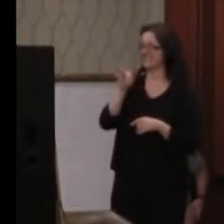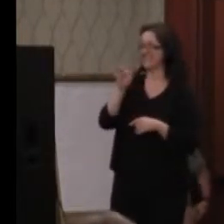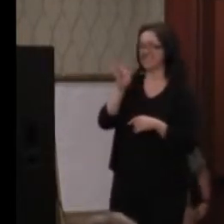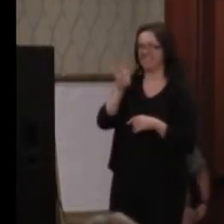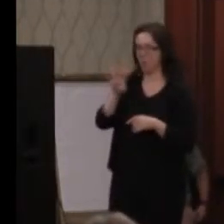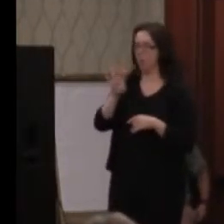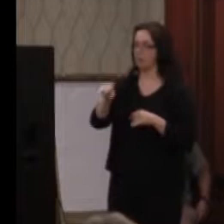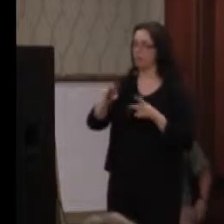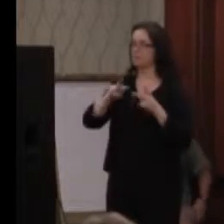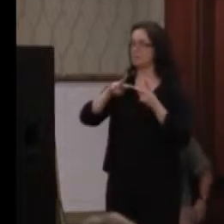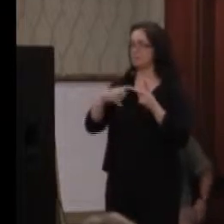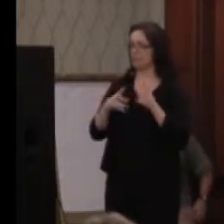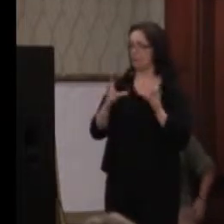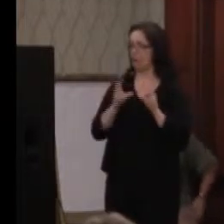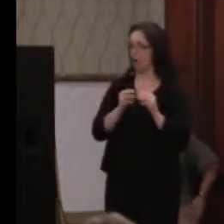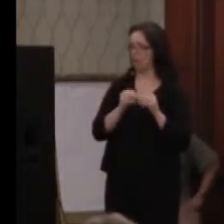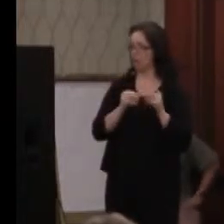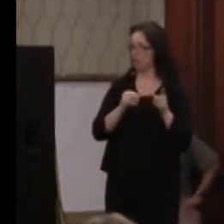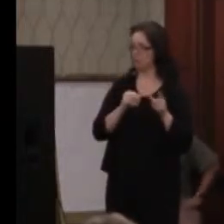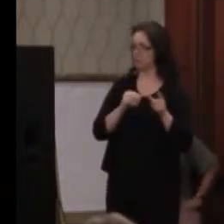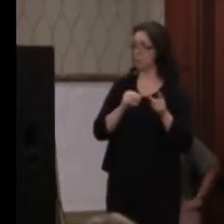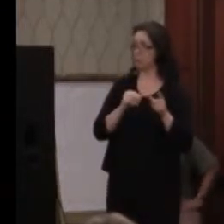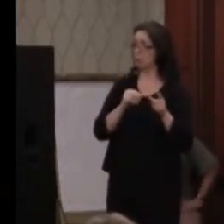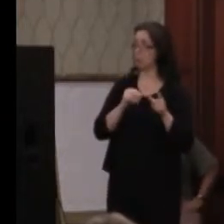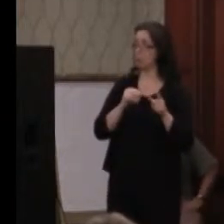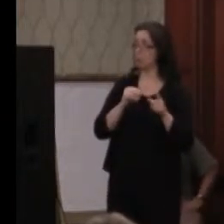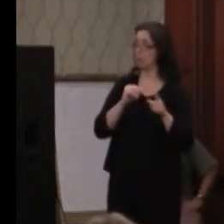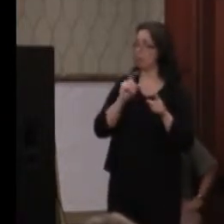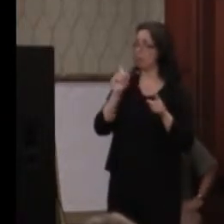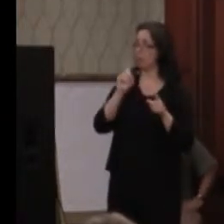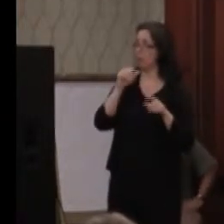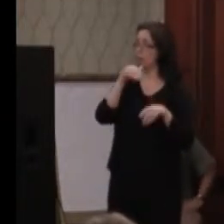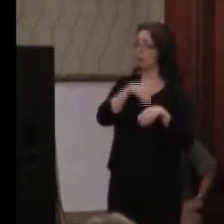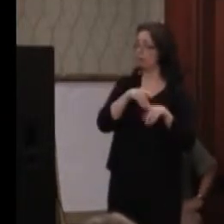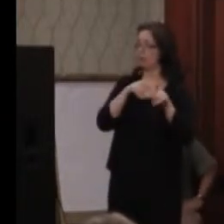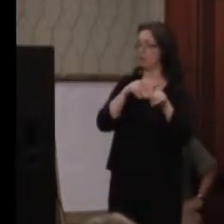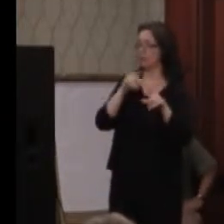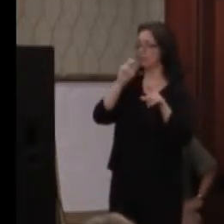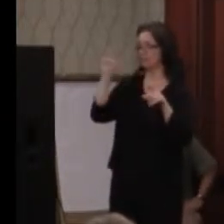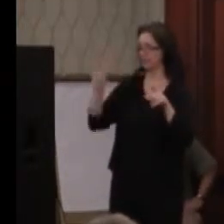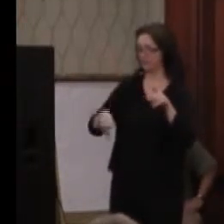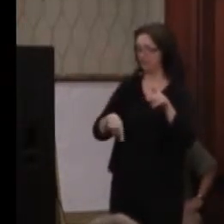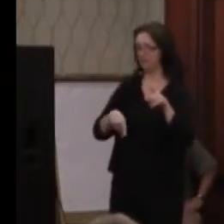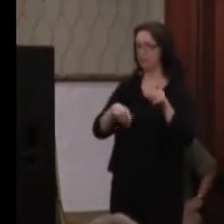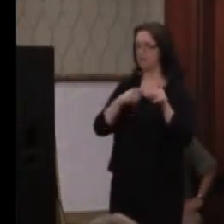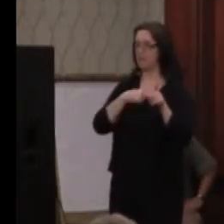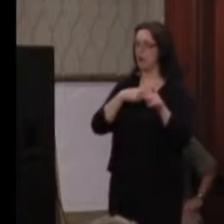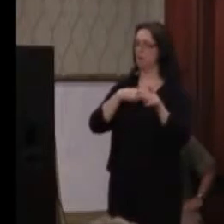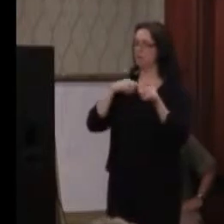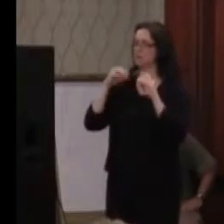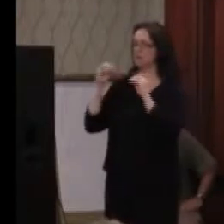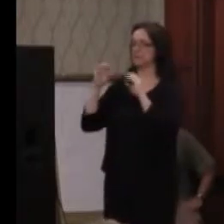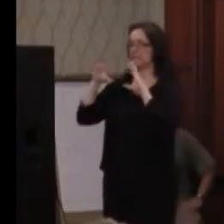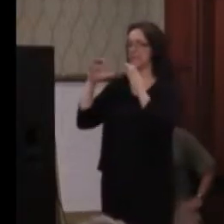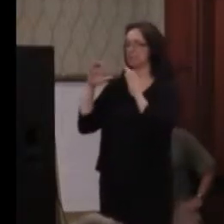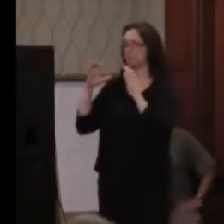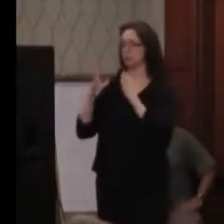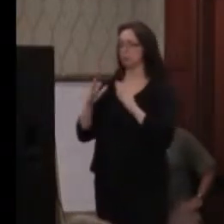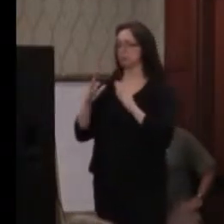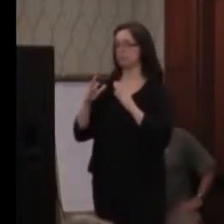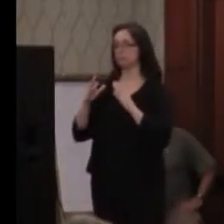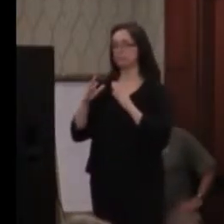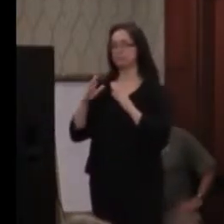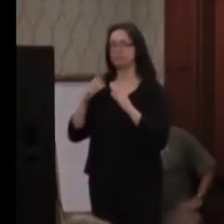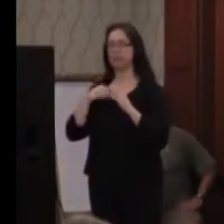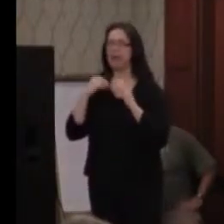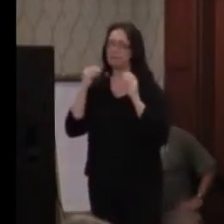was the second conference, and it was being held in Philadelphia. I was still teaching, I was a classroom teacher for 21 years.